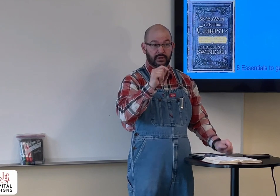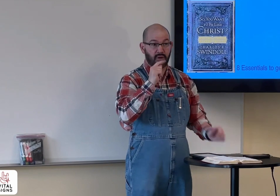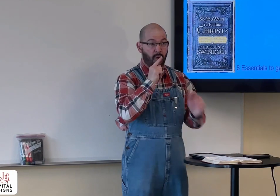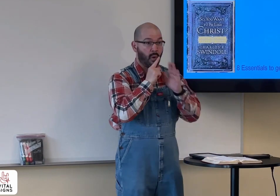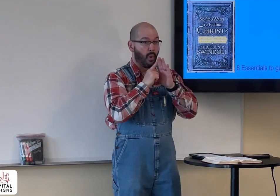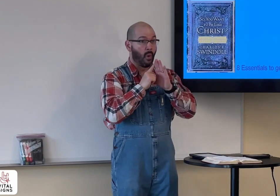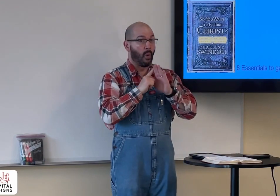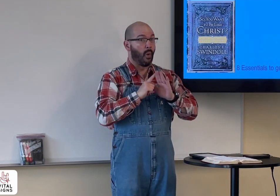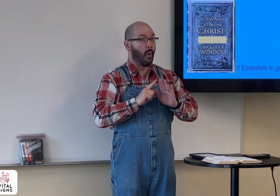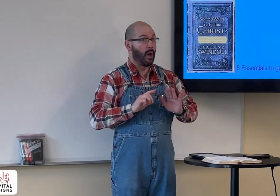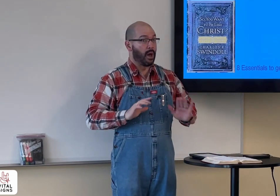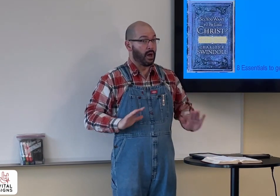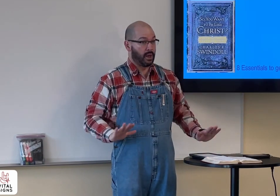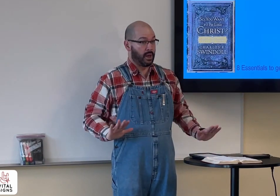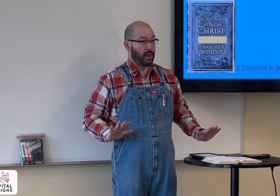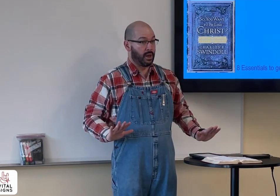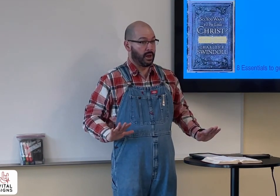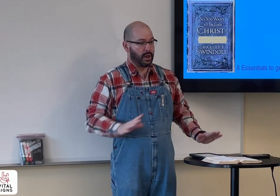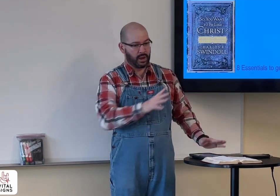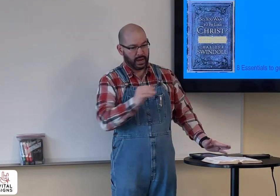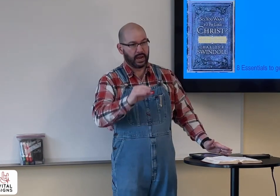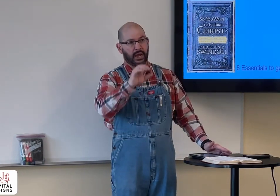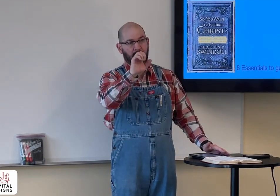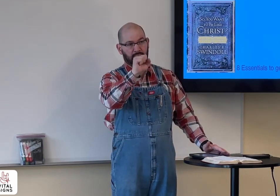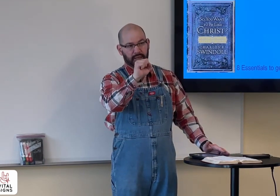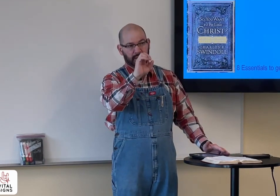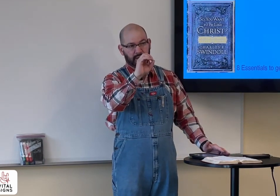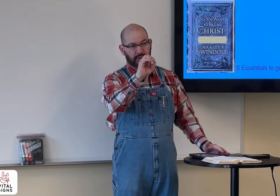to be quiet, silent, and